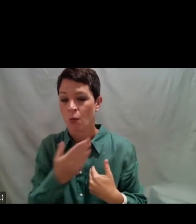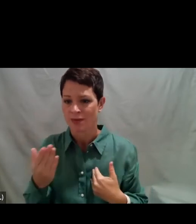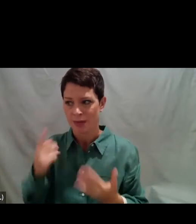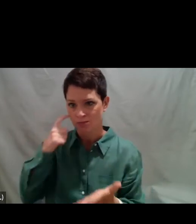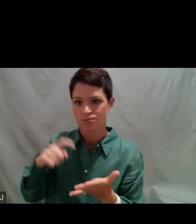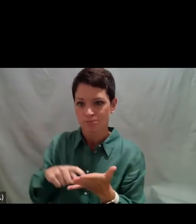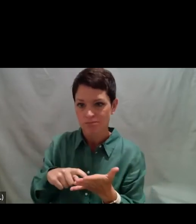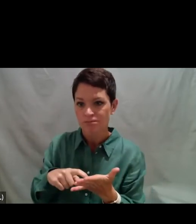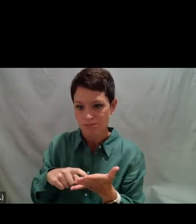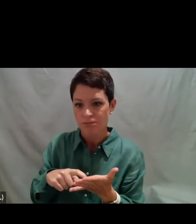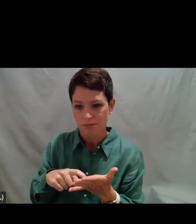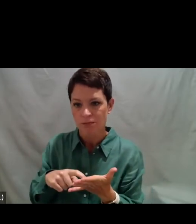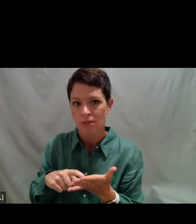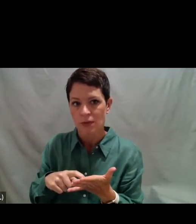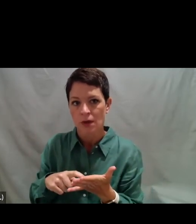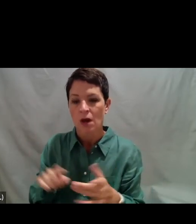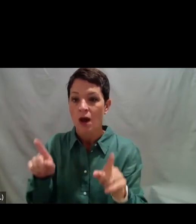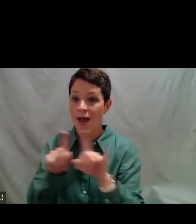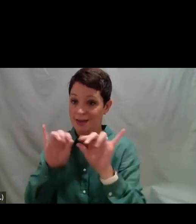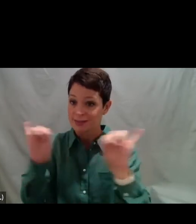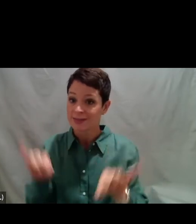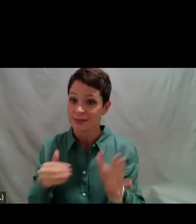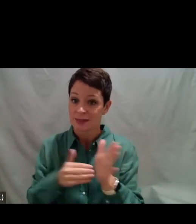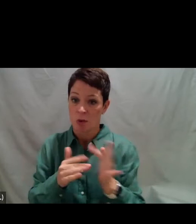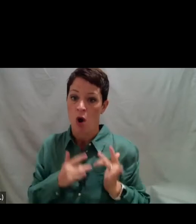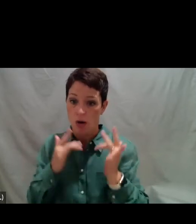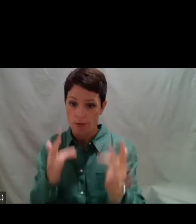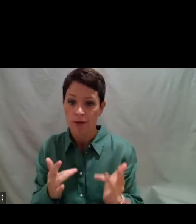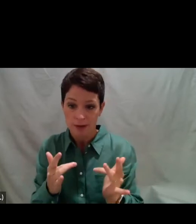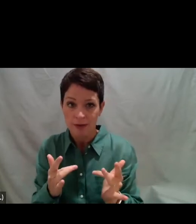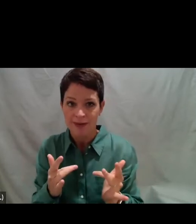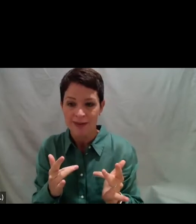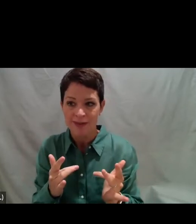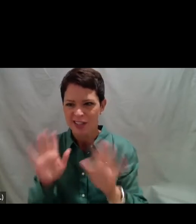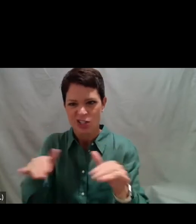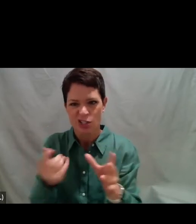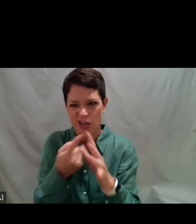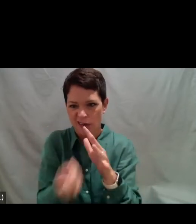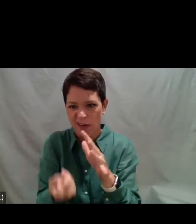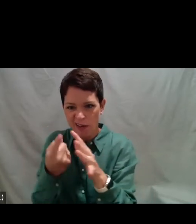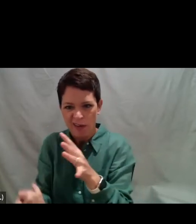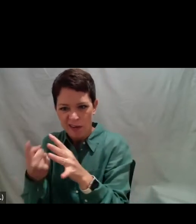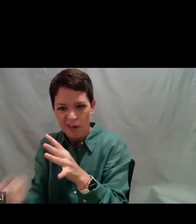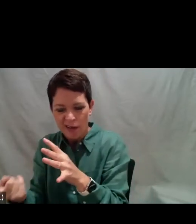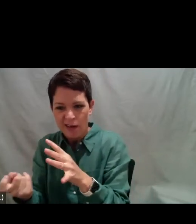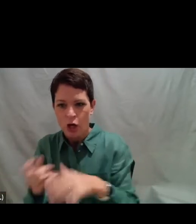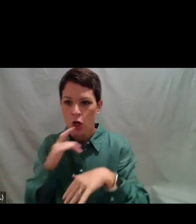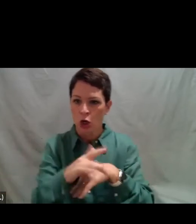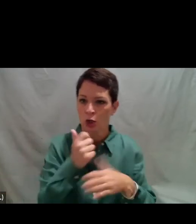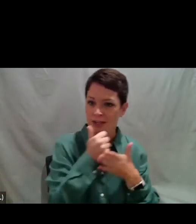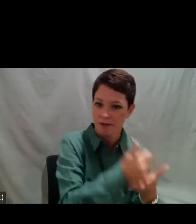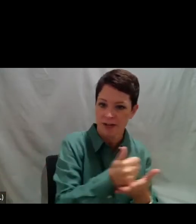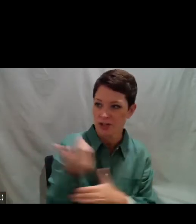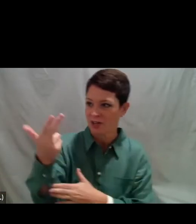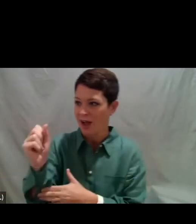is we all also as a system often have sort of lost children between early intervention and high